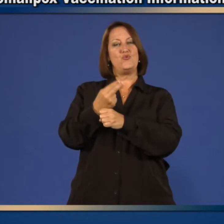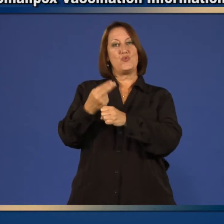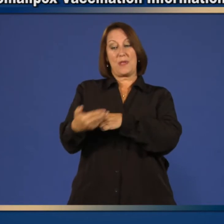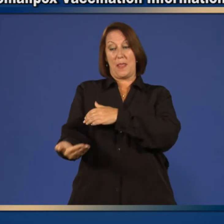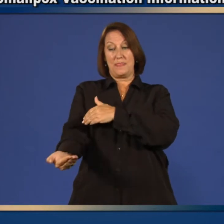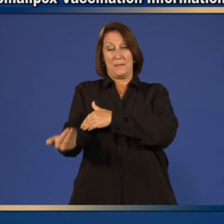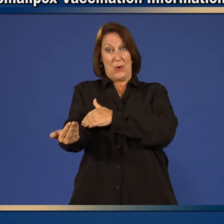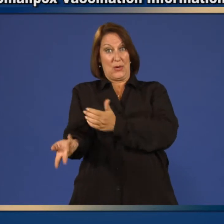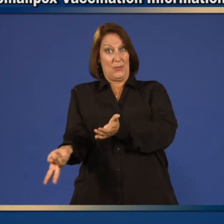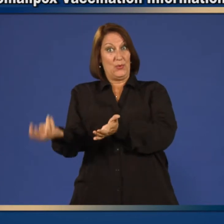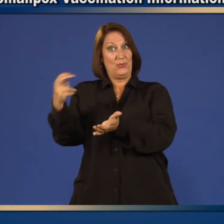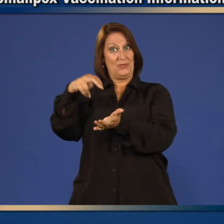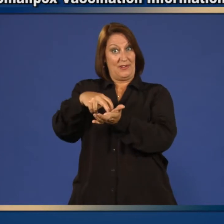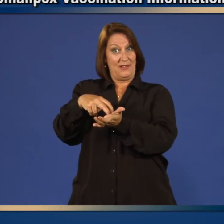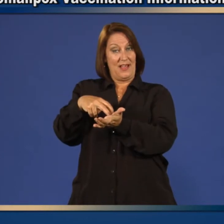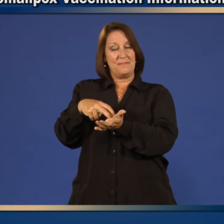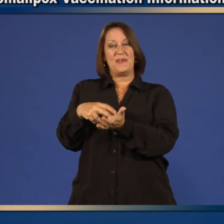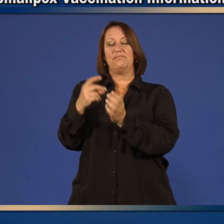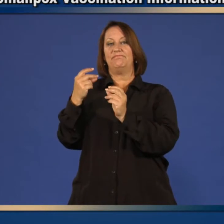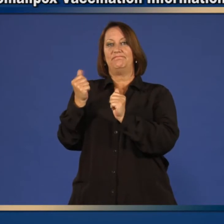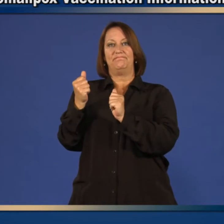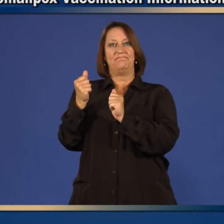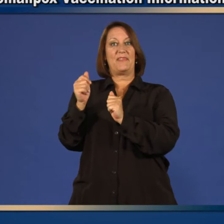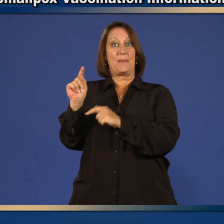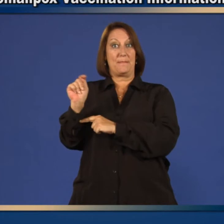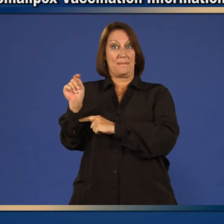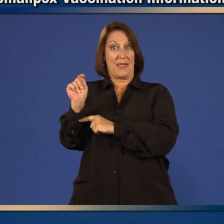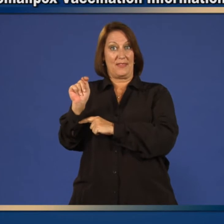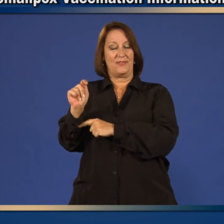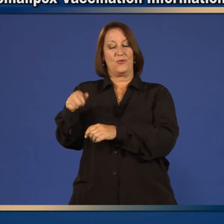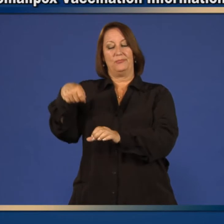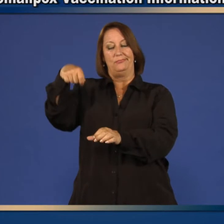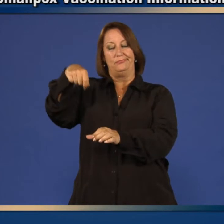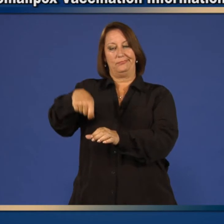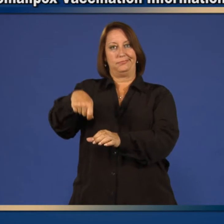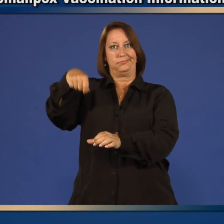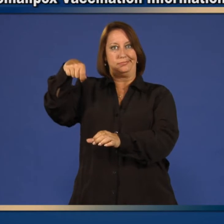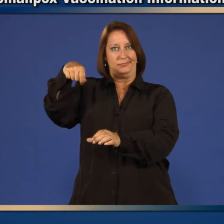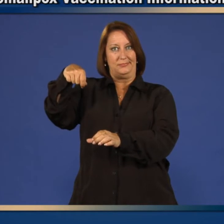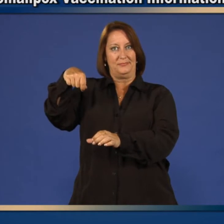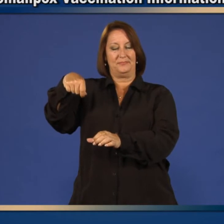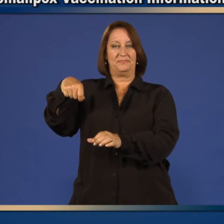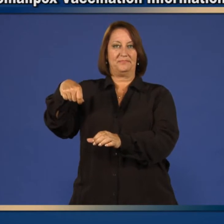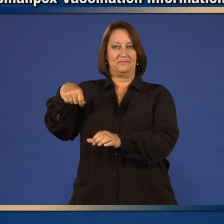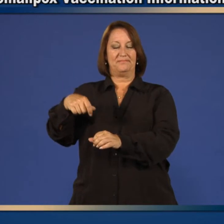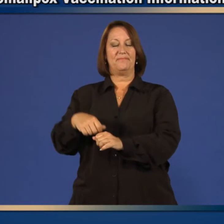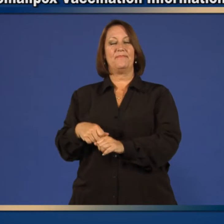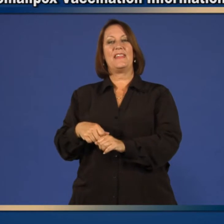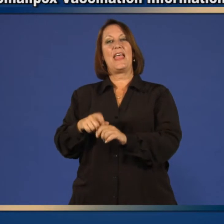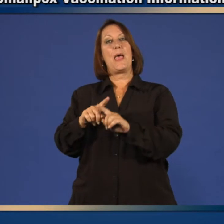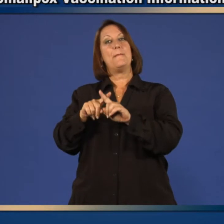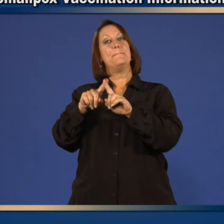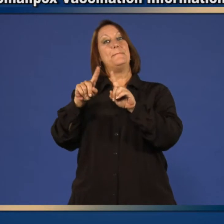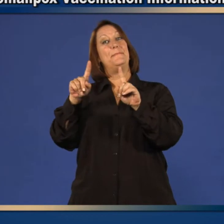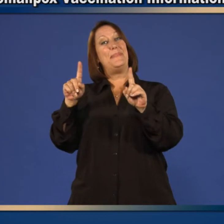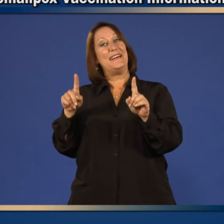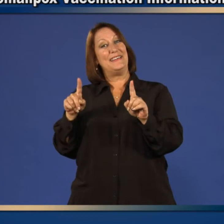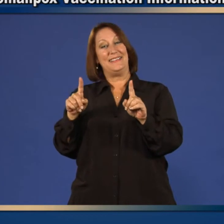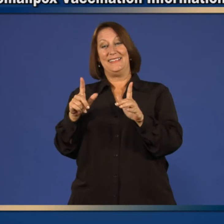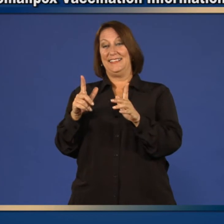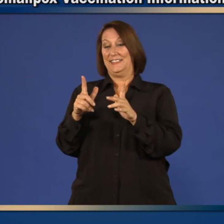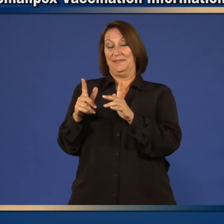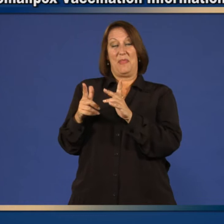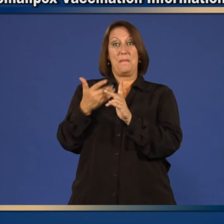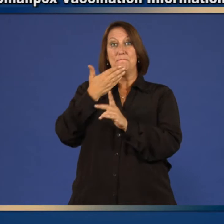urine on the day vaccination is scheduled. However, even the most sensitive